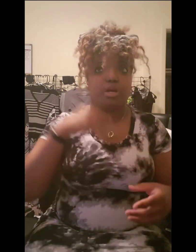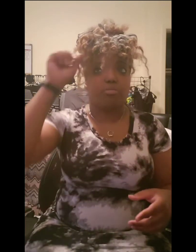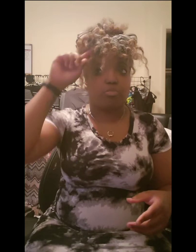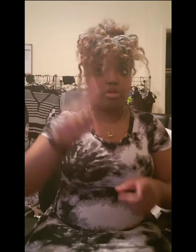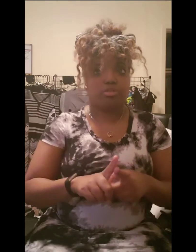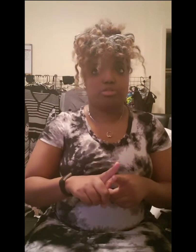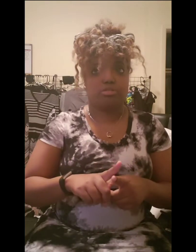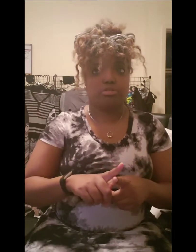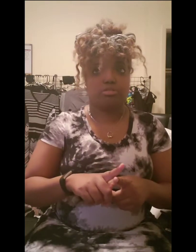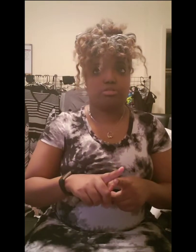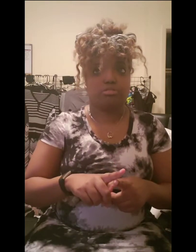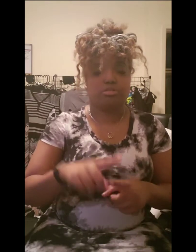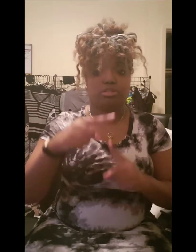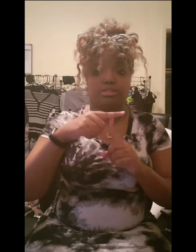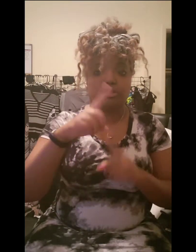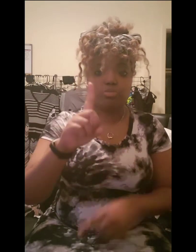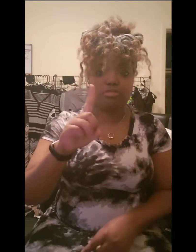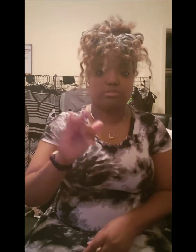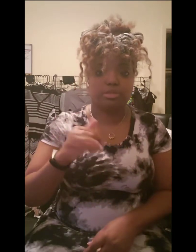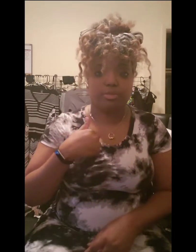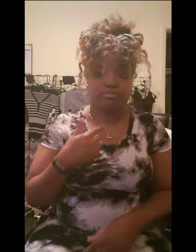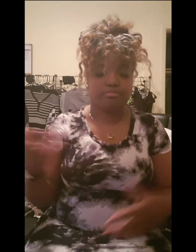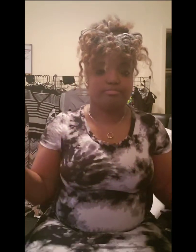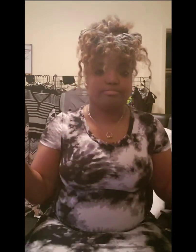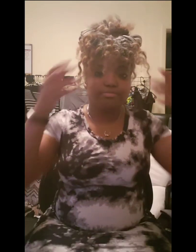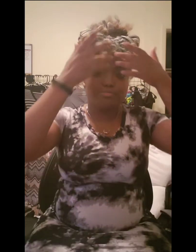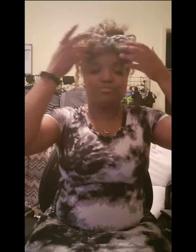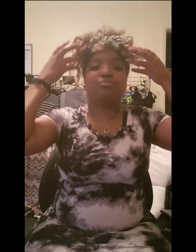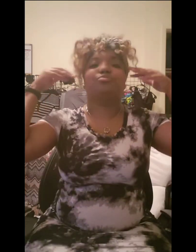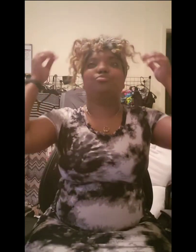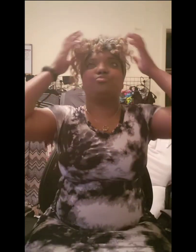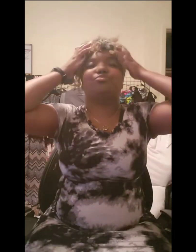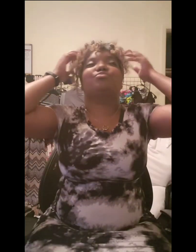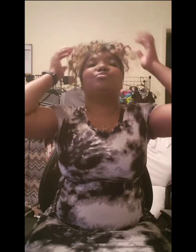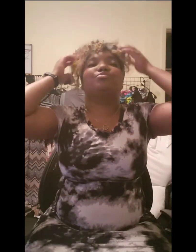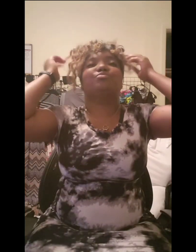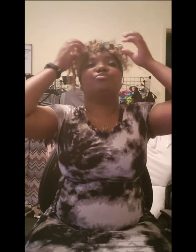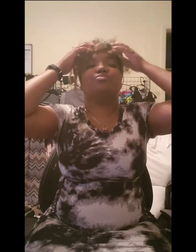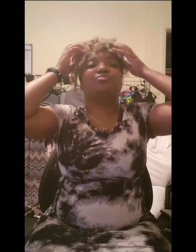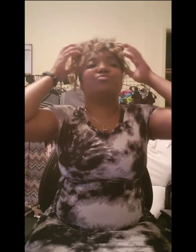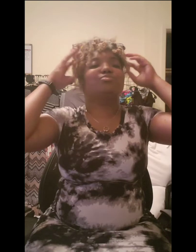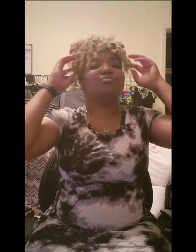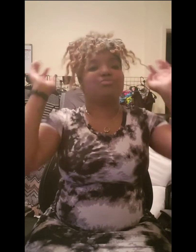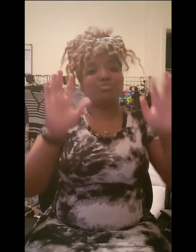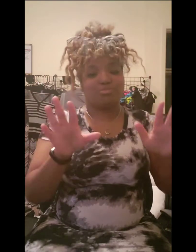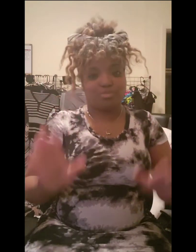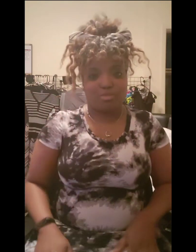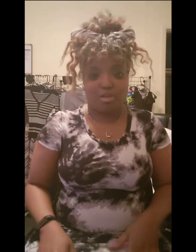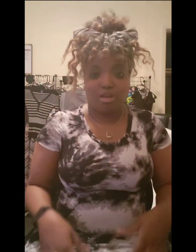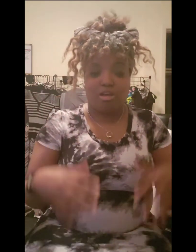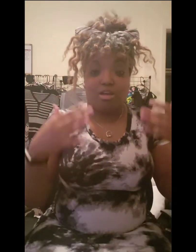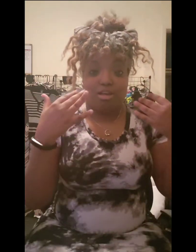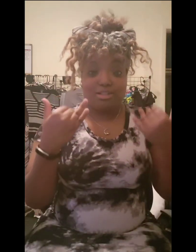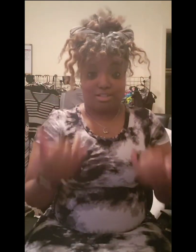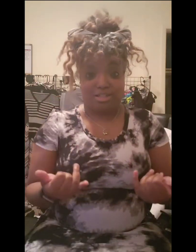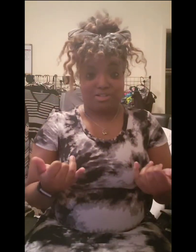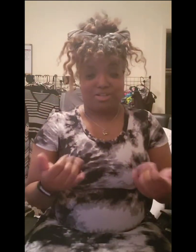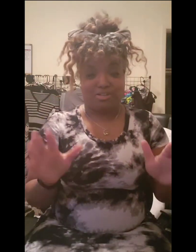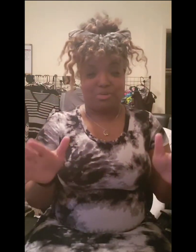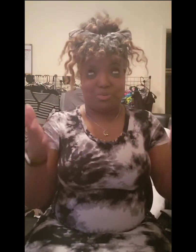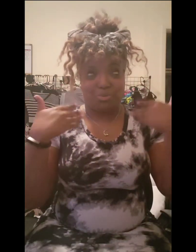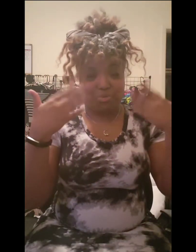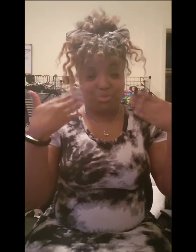younger sister, I think is a T2 as well. And then my youngest brother, he is a T1 like me. So,